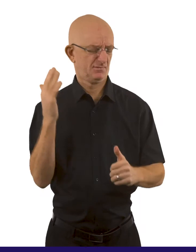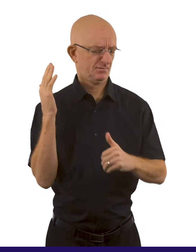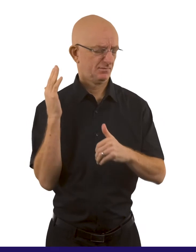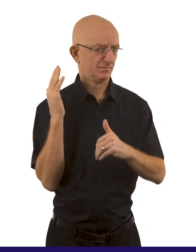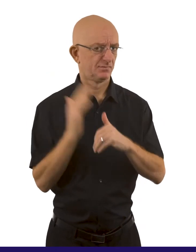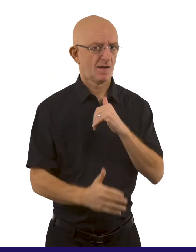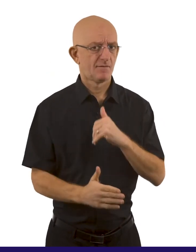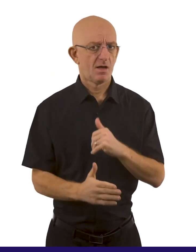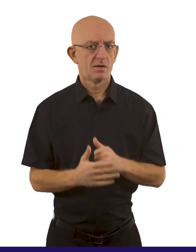Never.